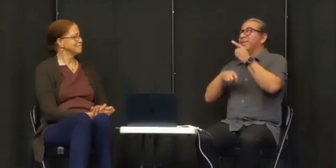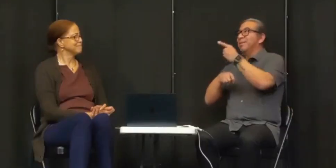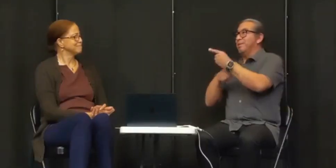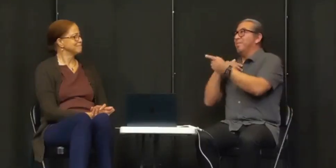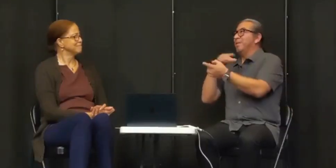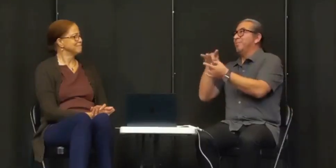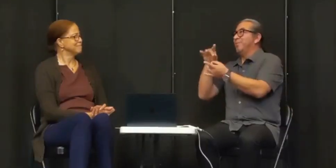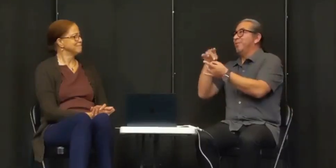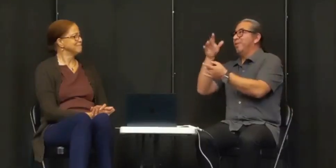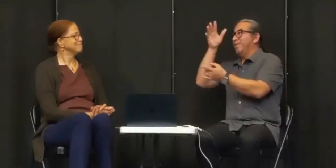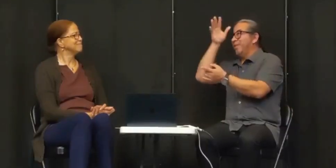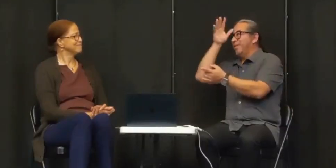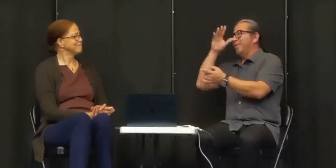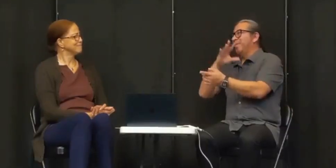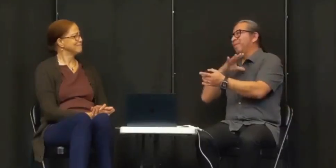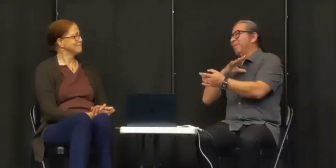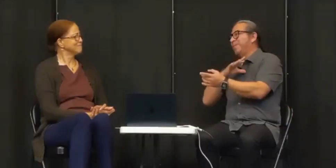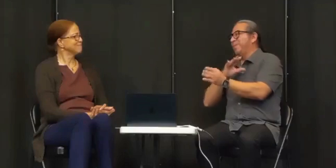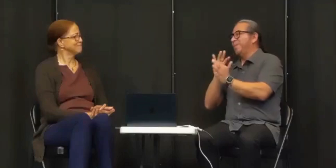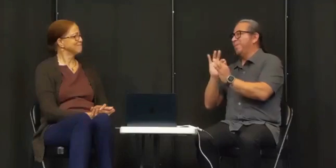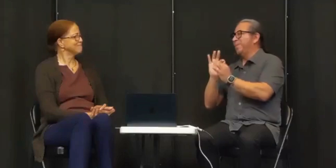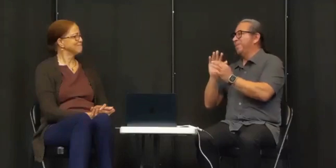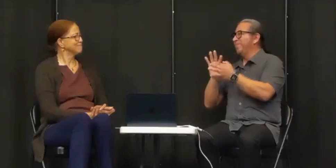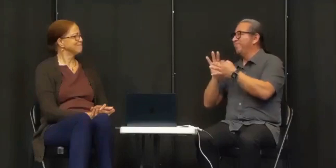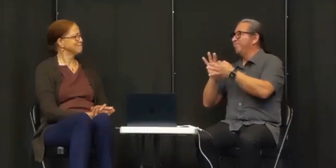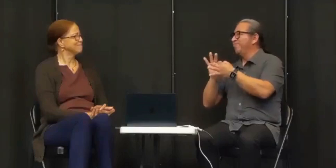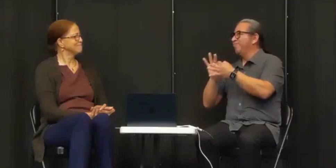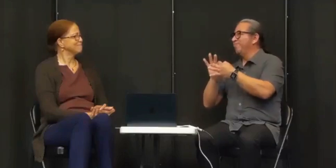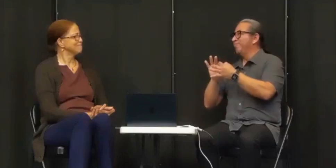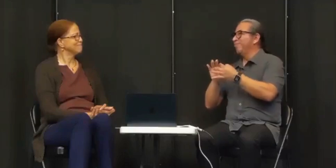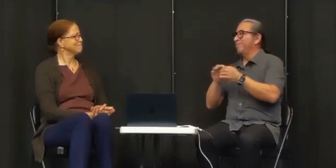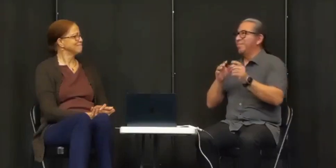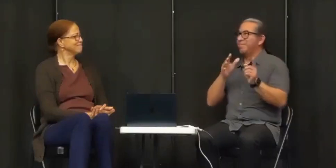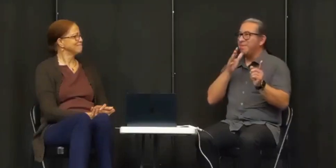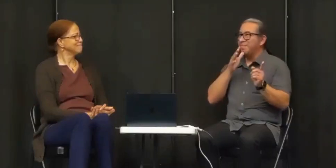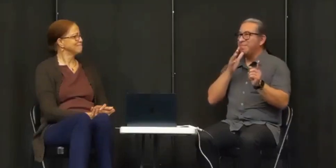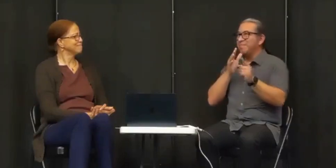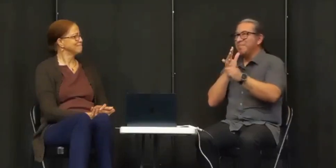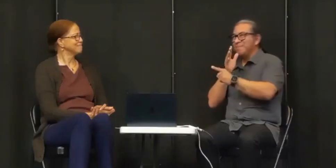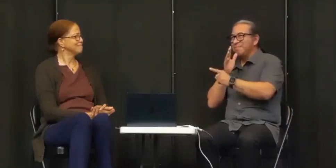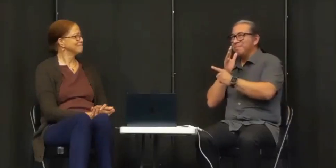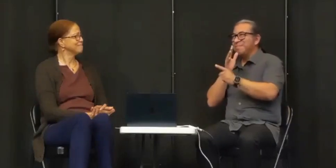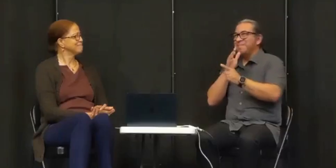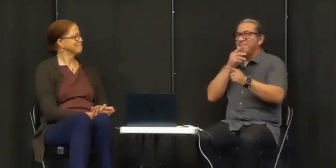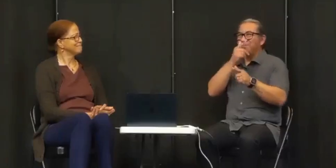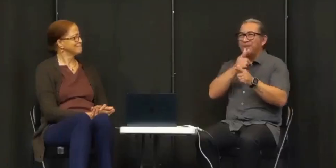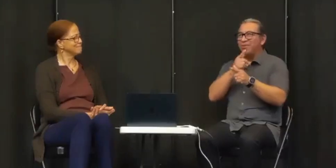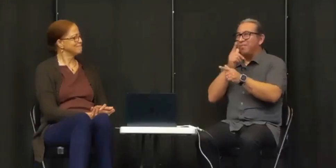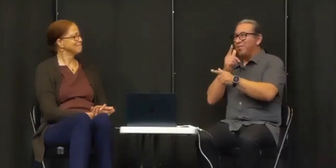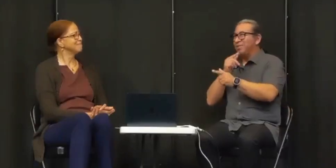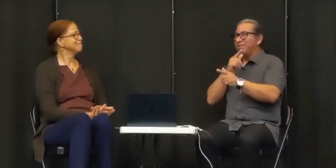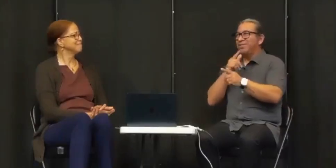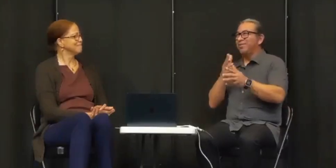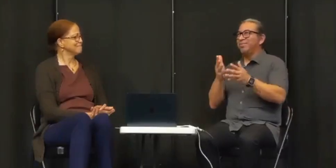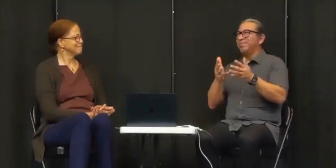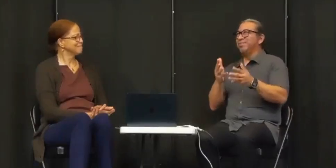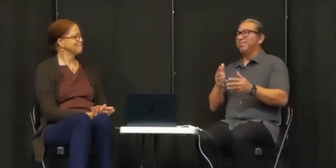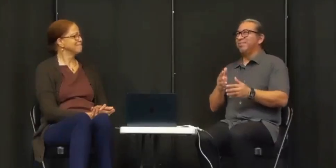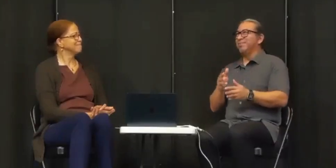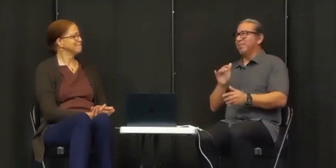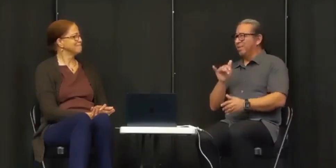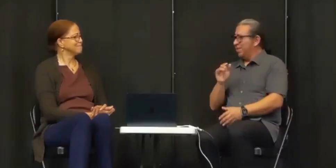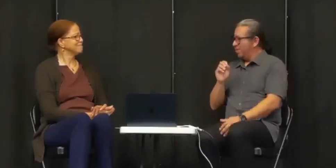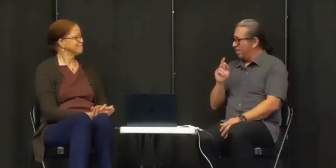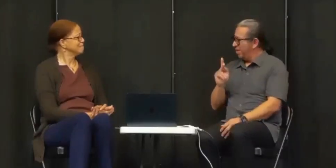he didn't really meet my emotional needs. My spiritual father did. That was that bond that was there. My mom, my spiritual mom,